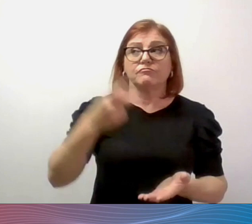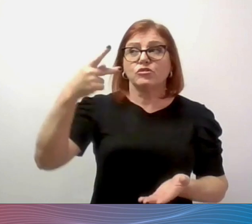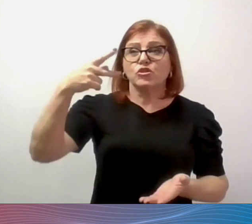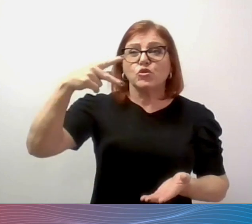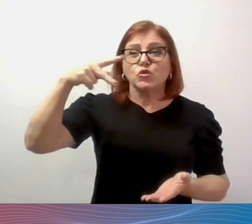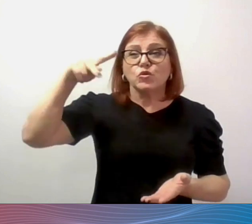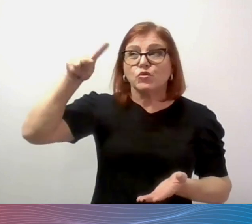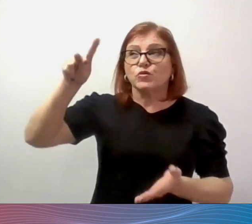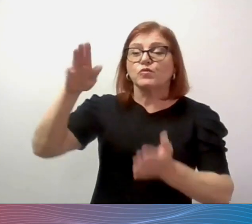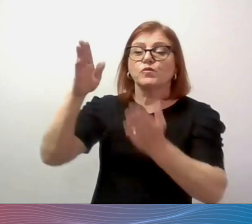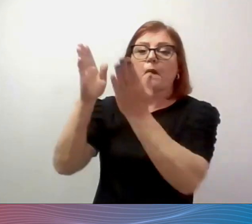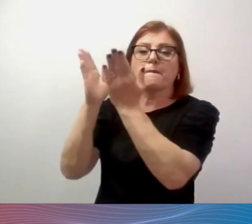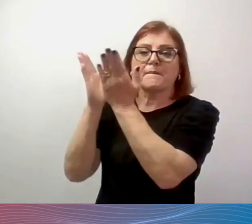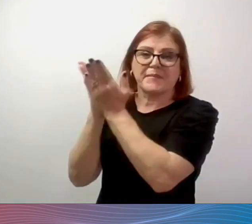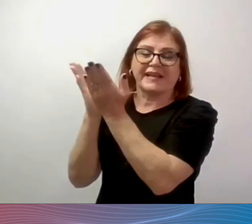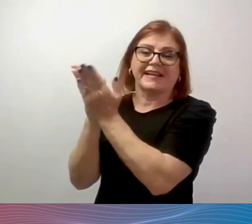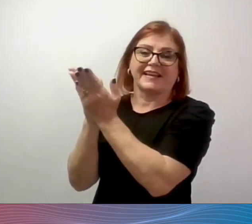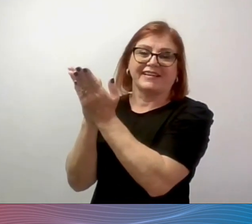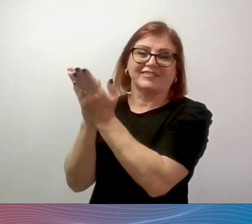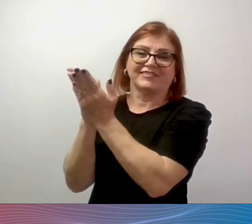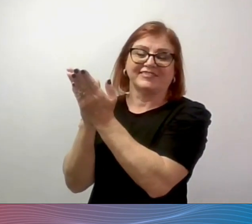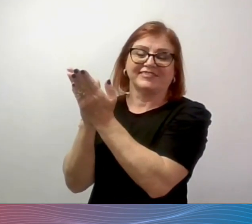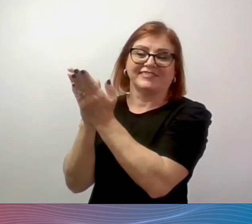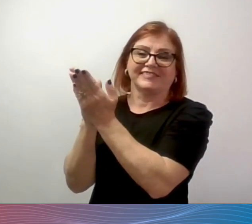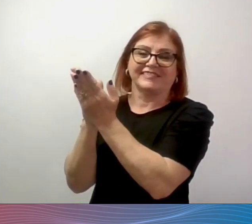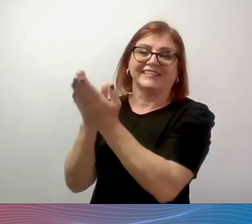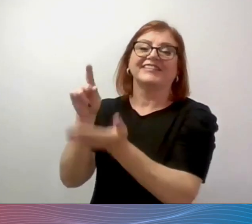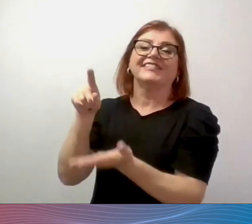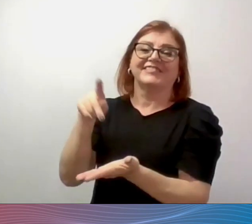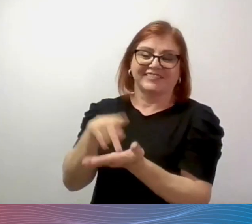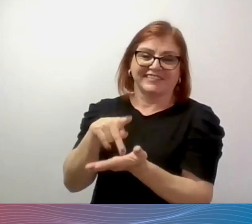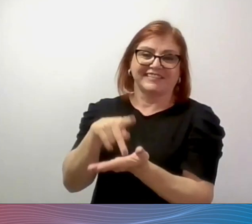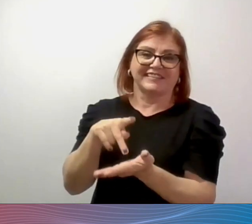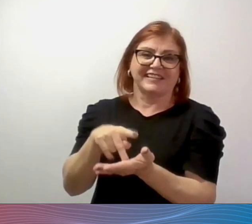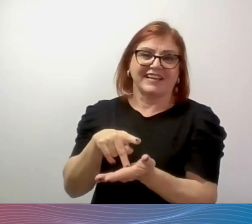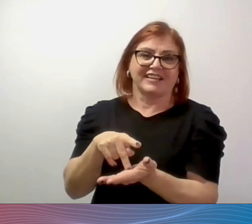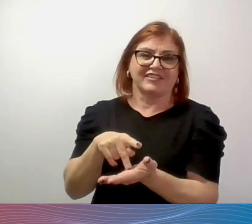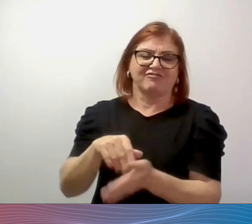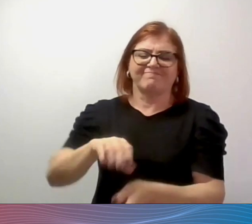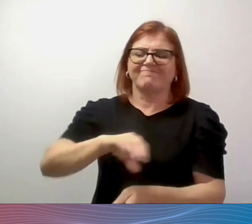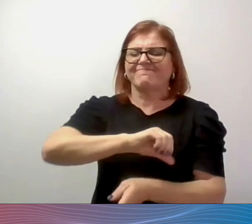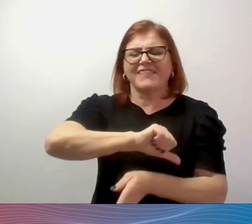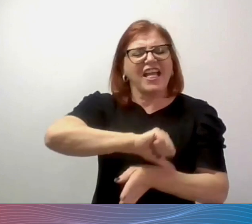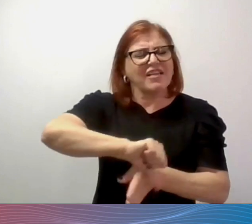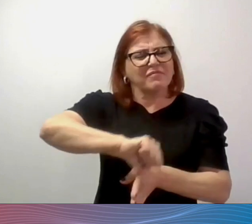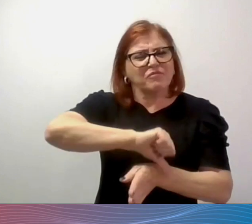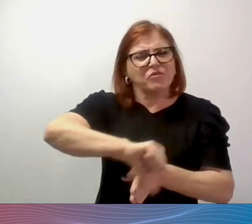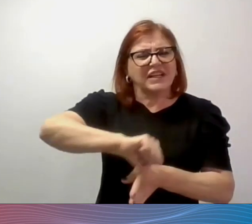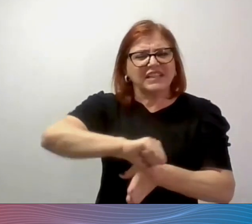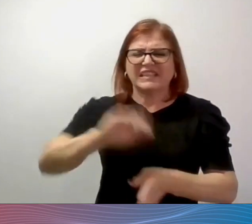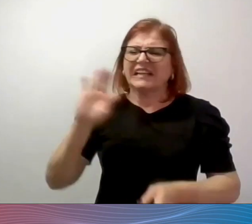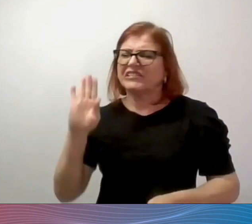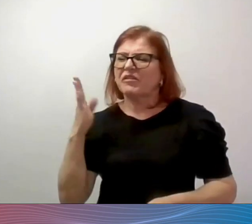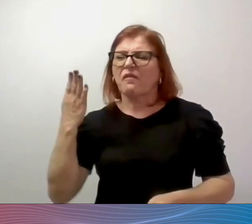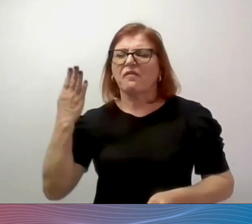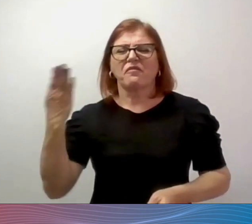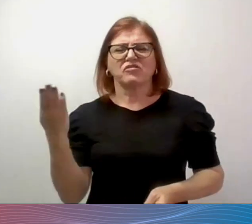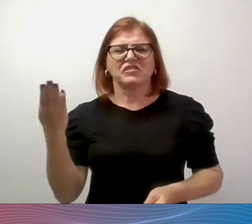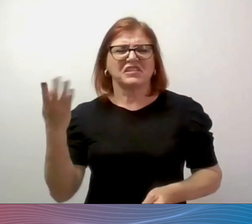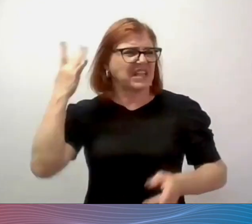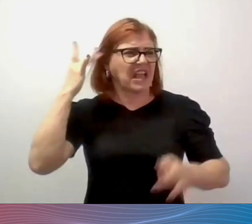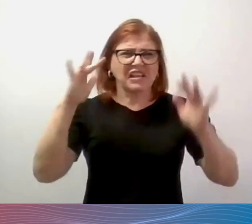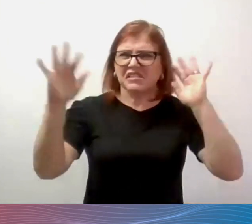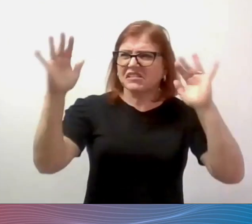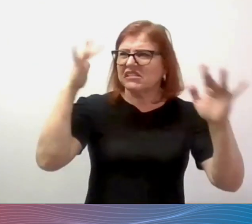truth. Porque essa imoralidade, essas coisas todas, irmãos, são falsidades, são ilusões. Because all of these things are